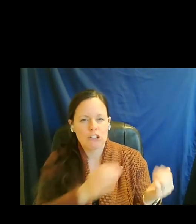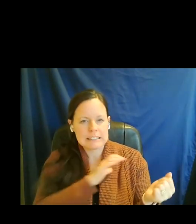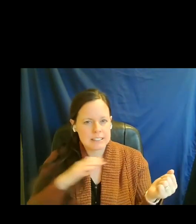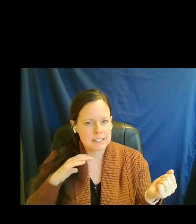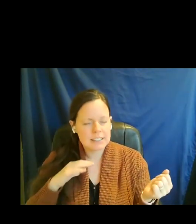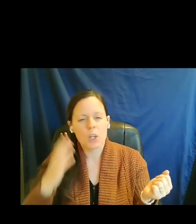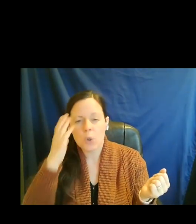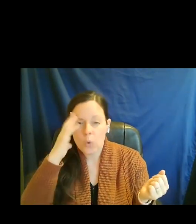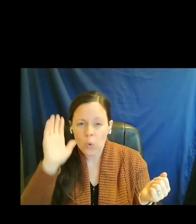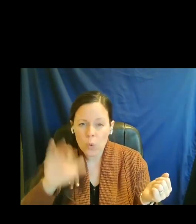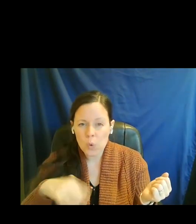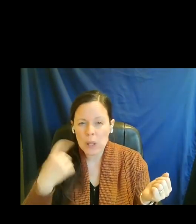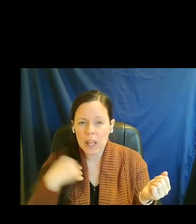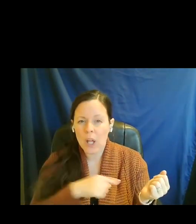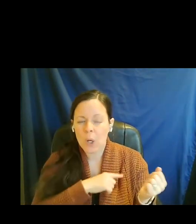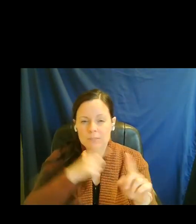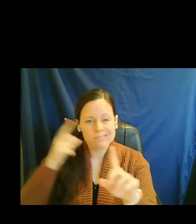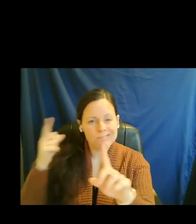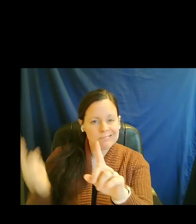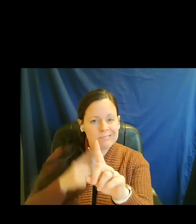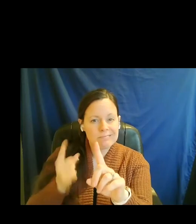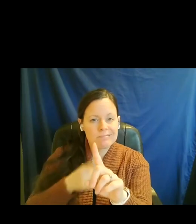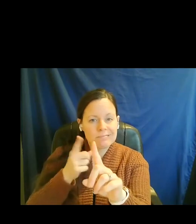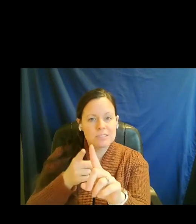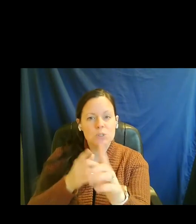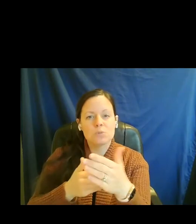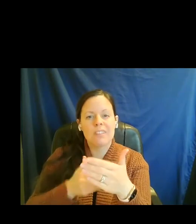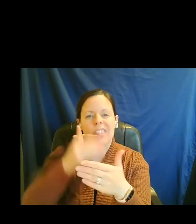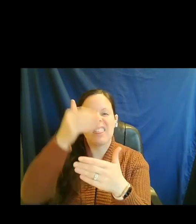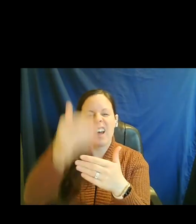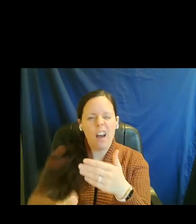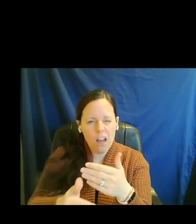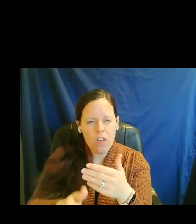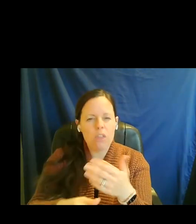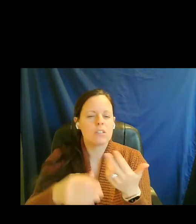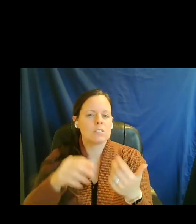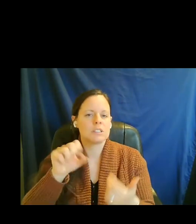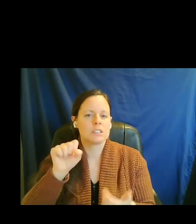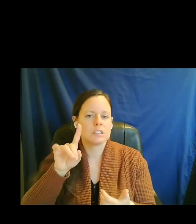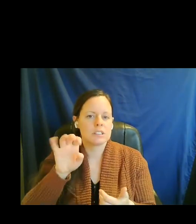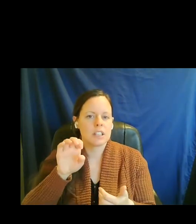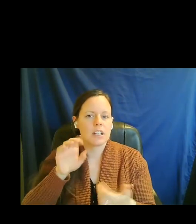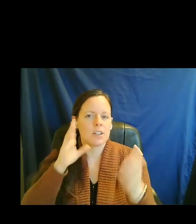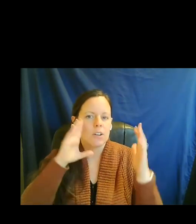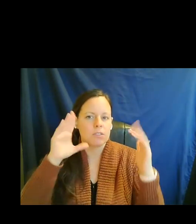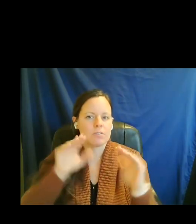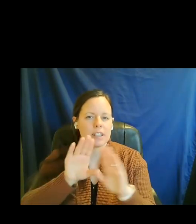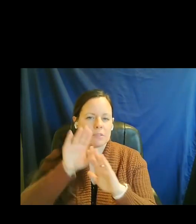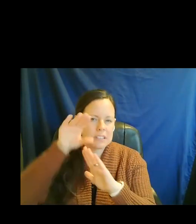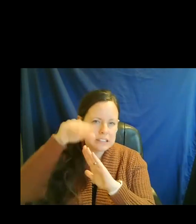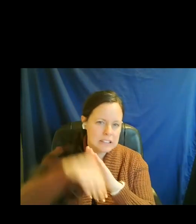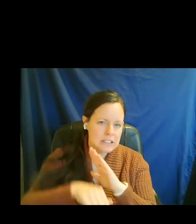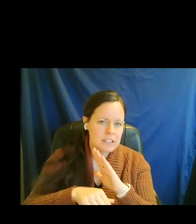that we're moving towards the other side of, hopefully we're on the down curve of this worldwide pandemic, but I'm